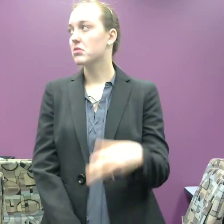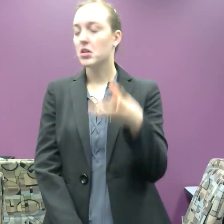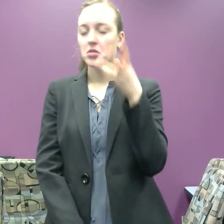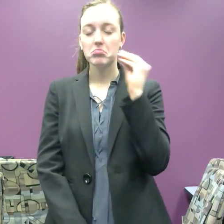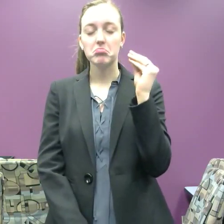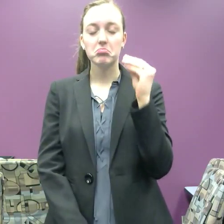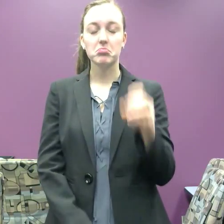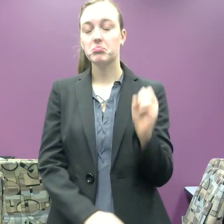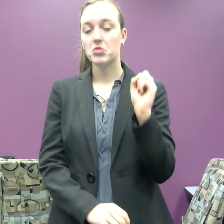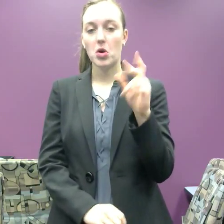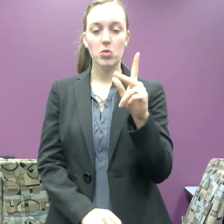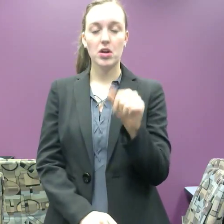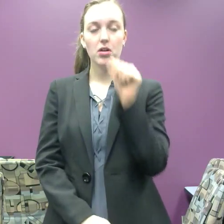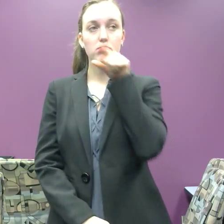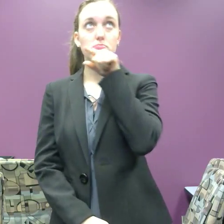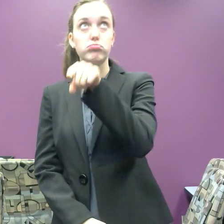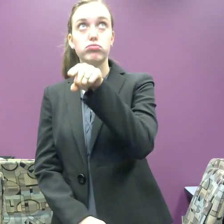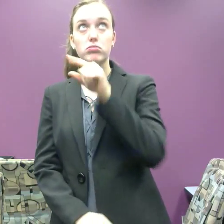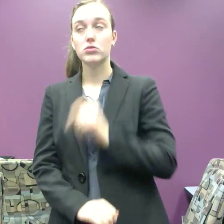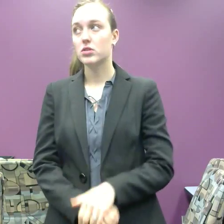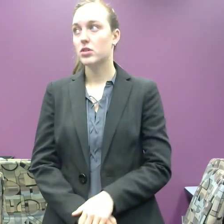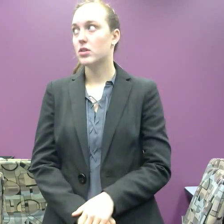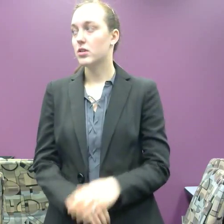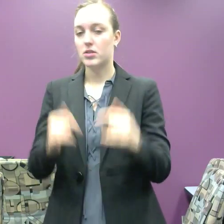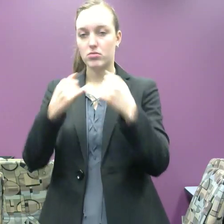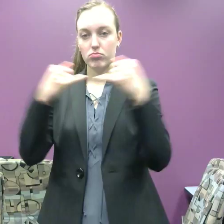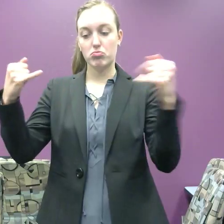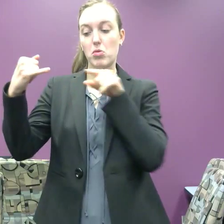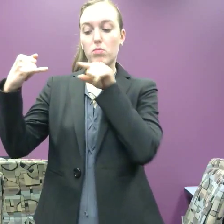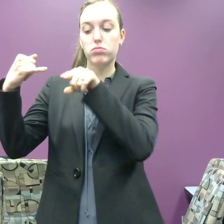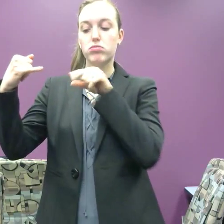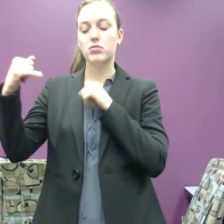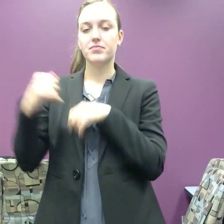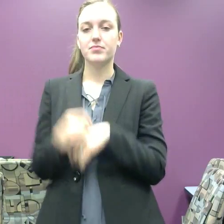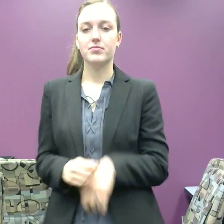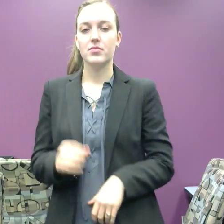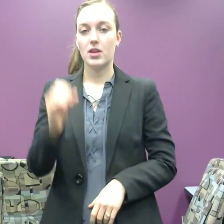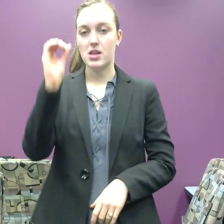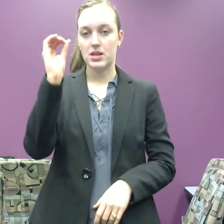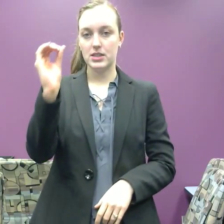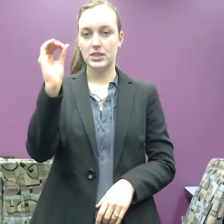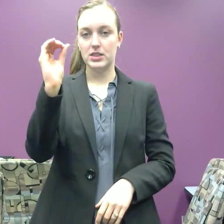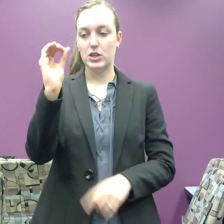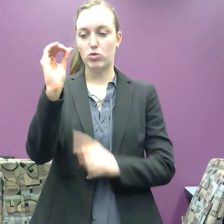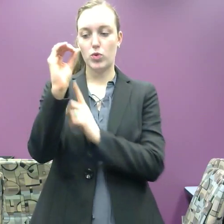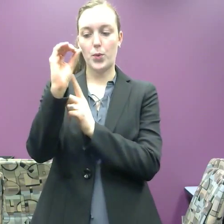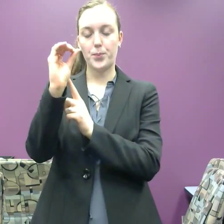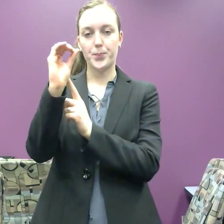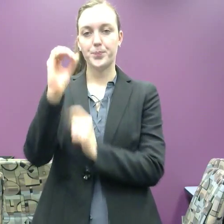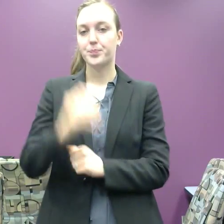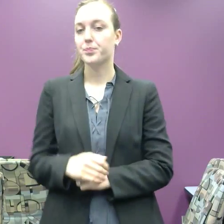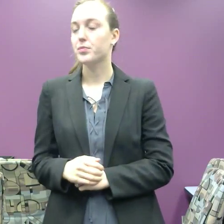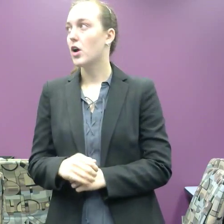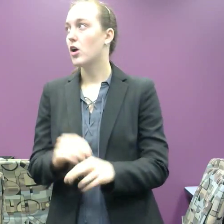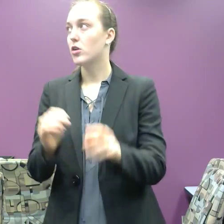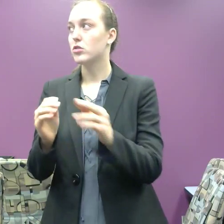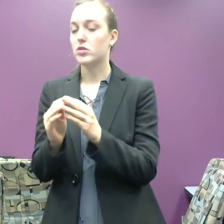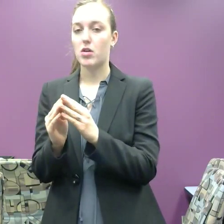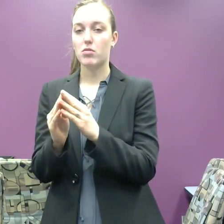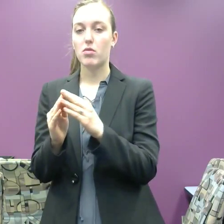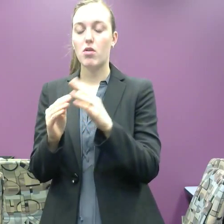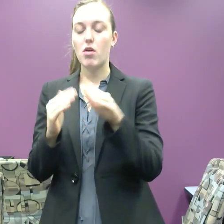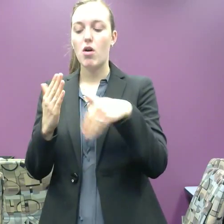okay, there's 1 point, and you put 0 above that. Then, arbitrarily, anywhere to the right of that, you